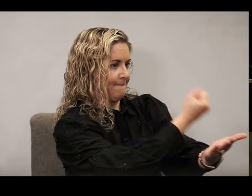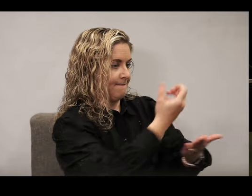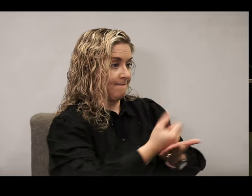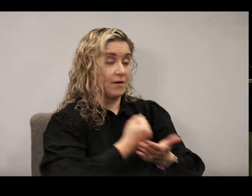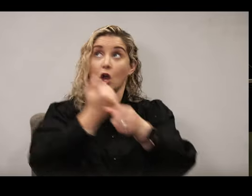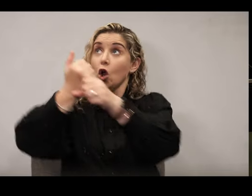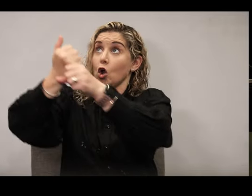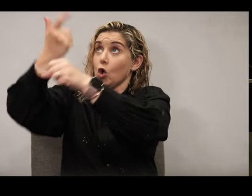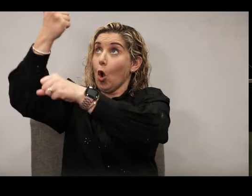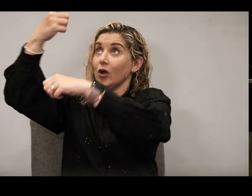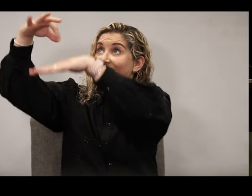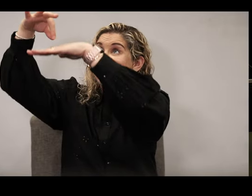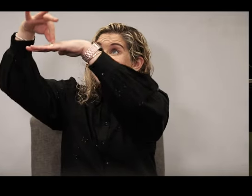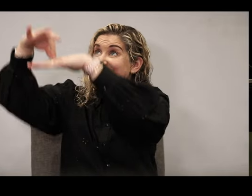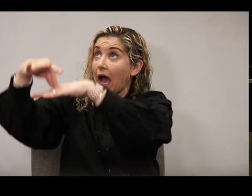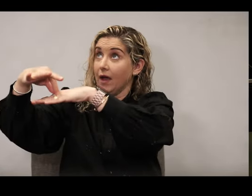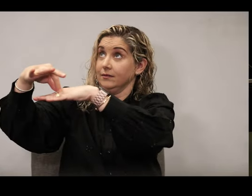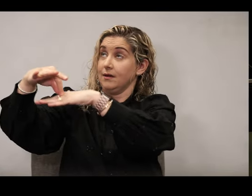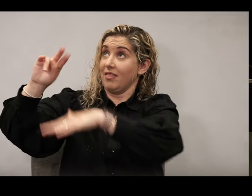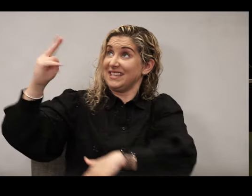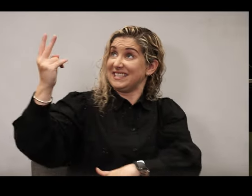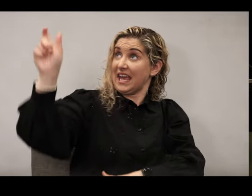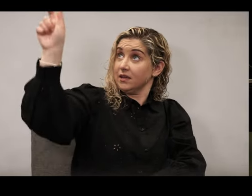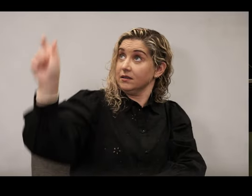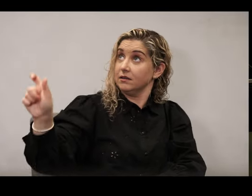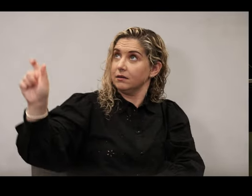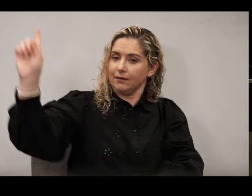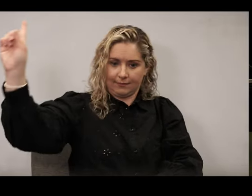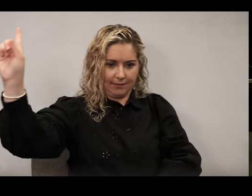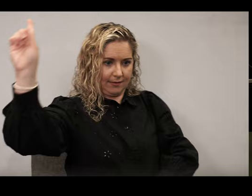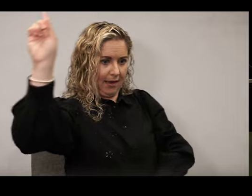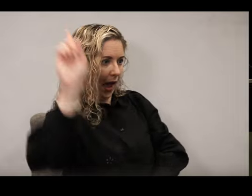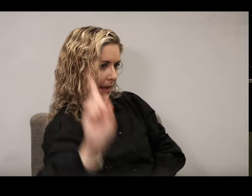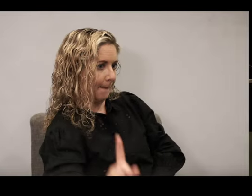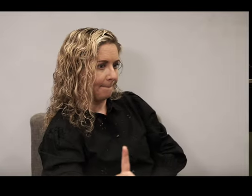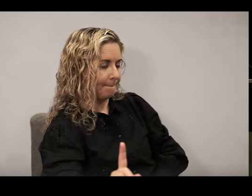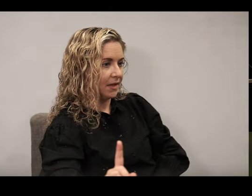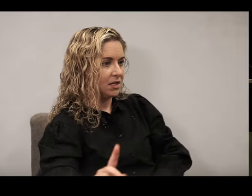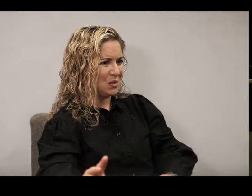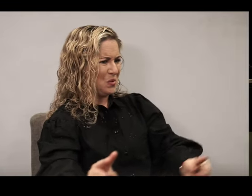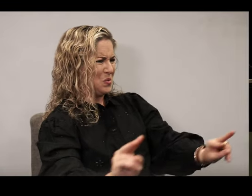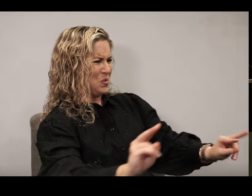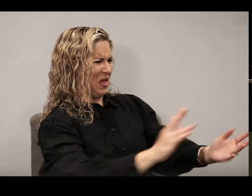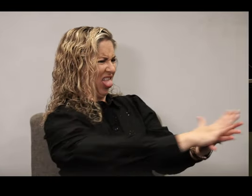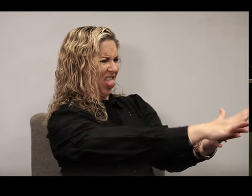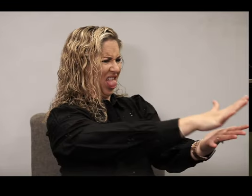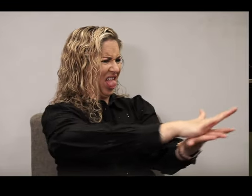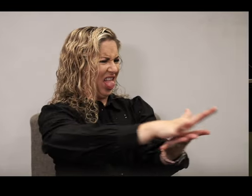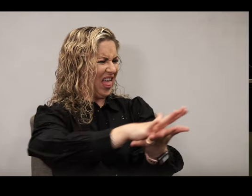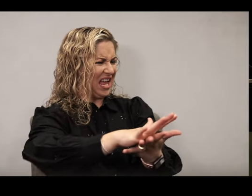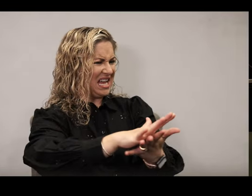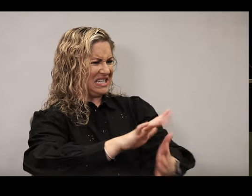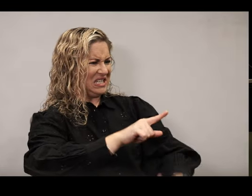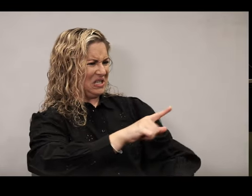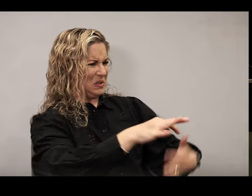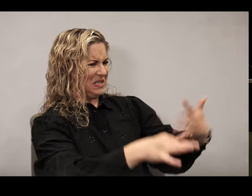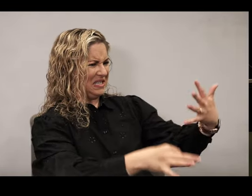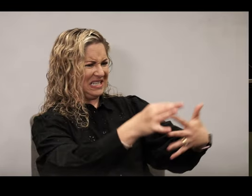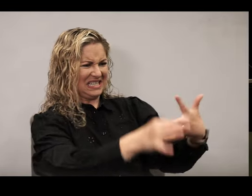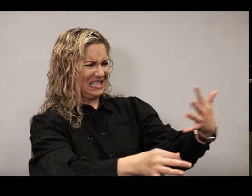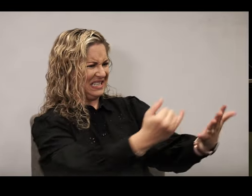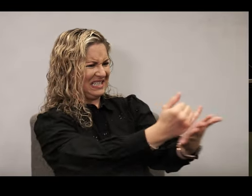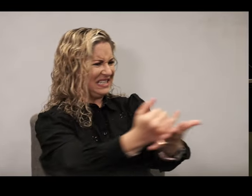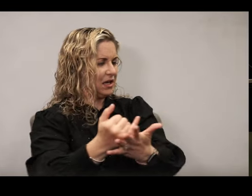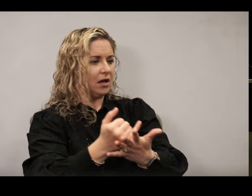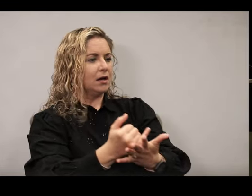Son came and became truly human and image bearer, in fact, the perfect image bearer of God. And as such,